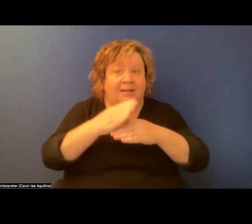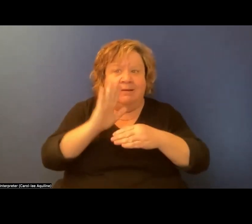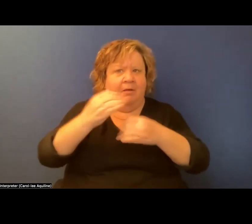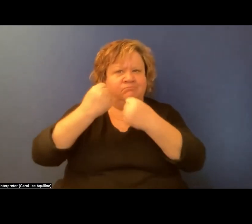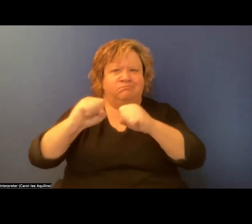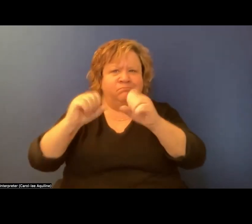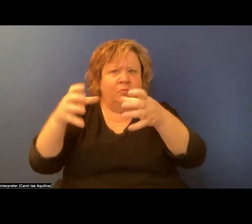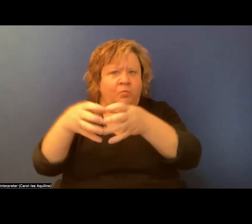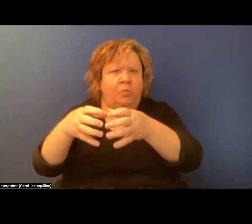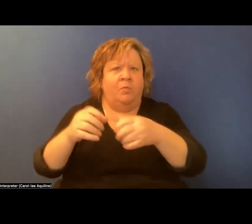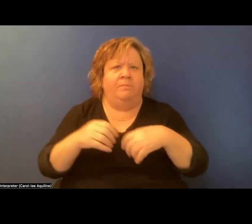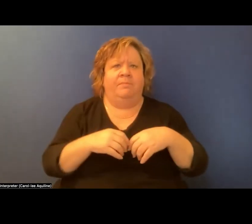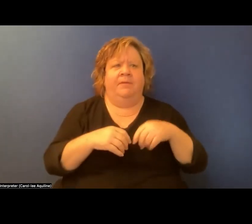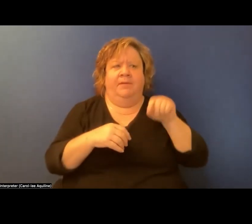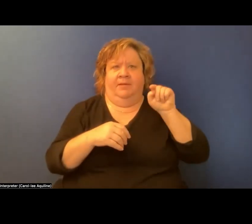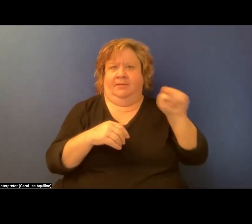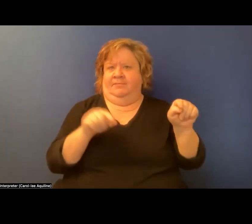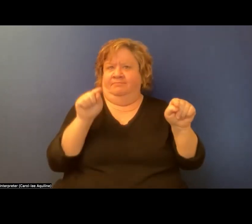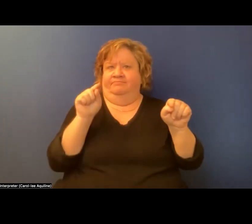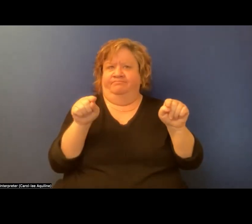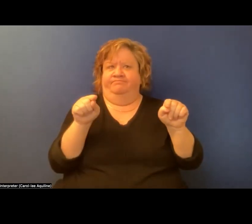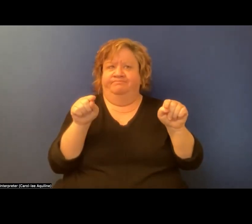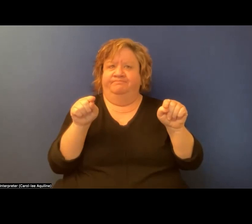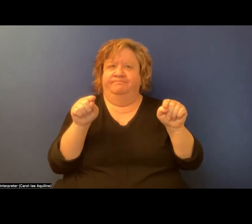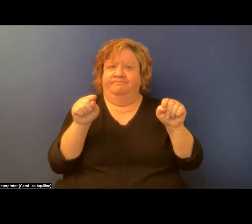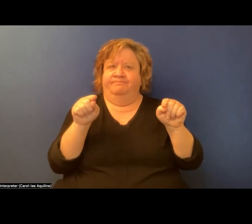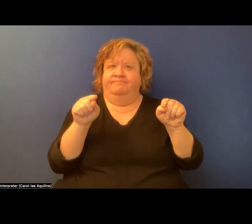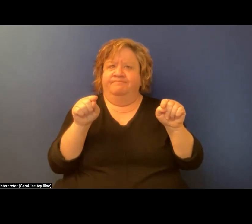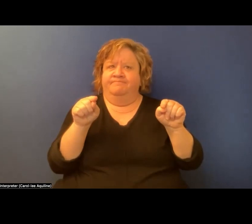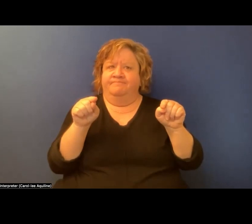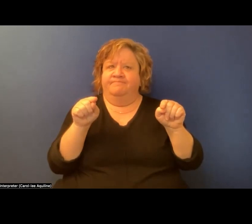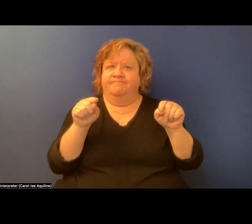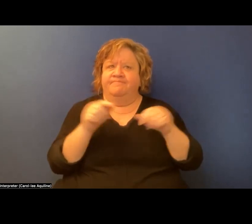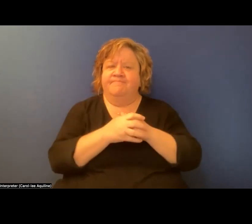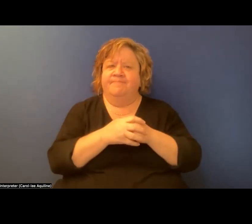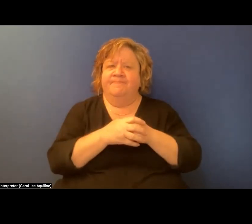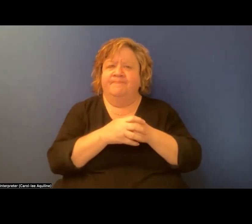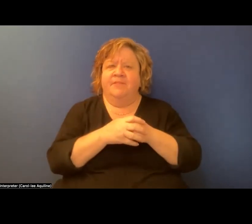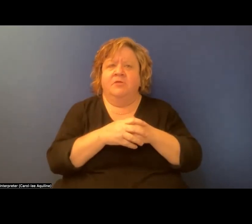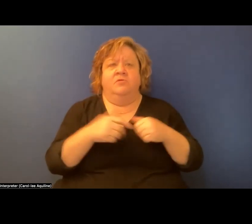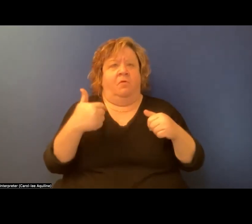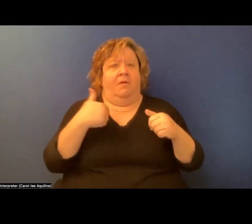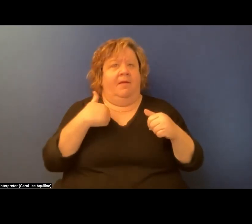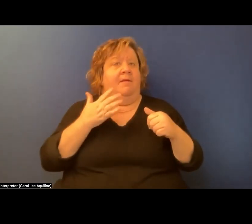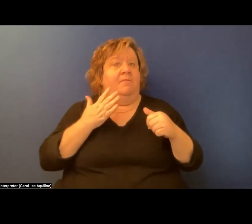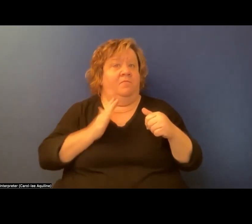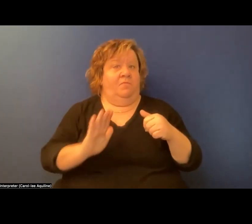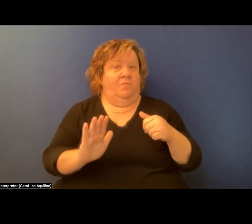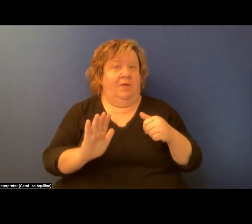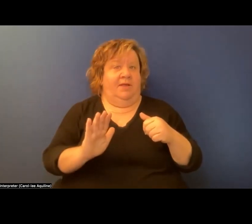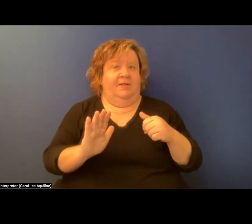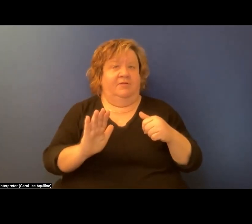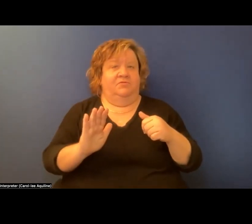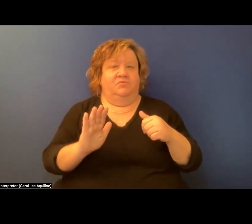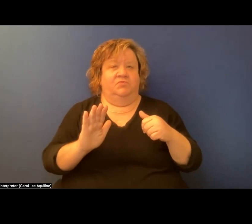hands to my feminist sisters and brothers who are working on inclusion of women on climate action,